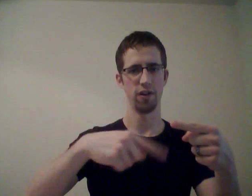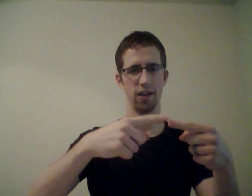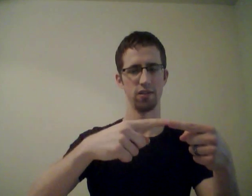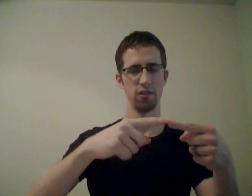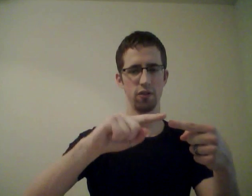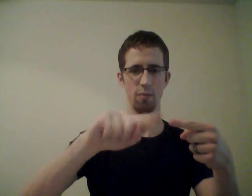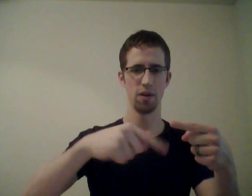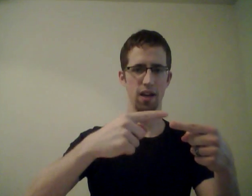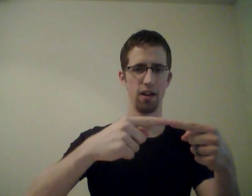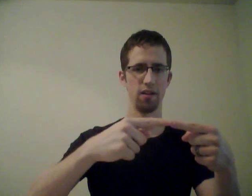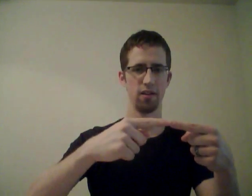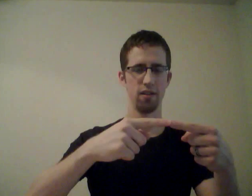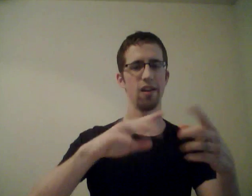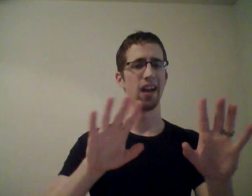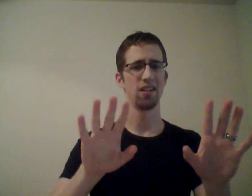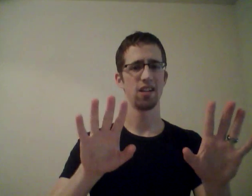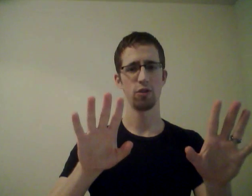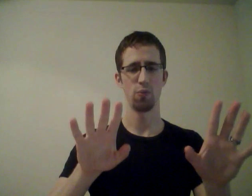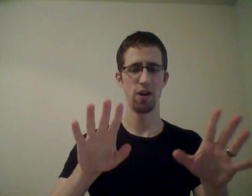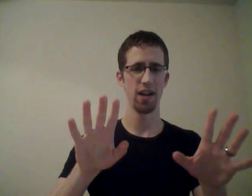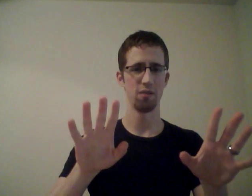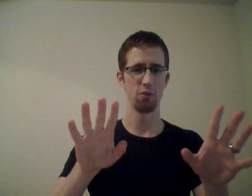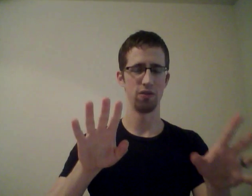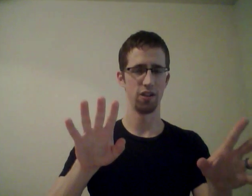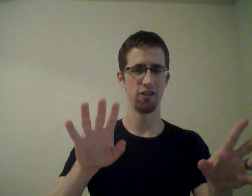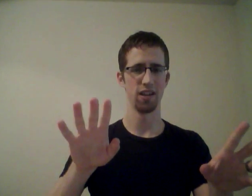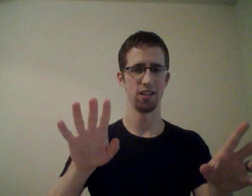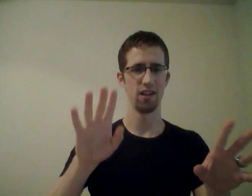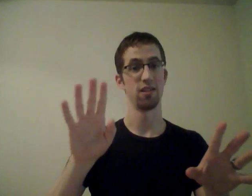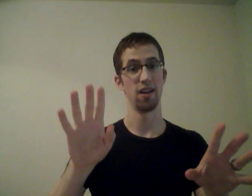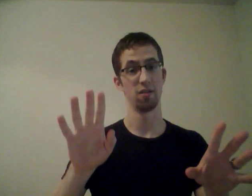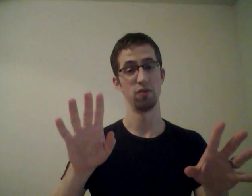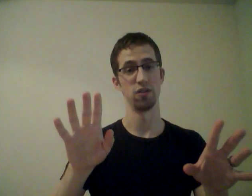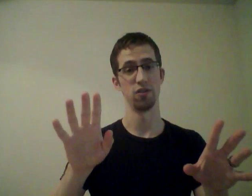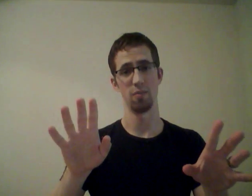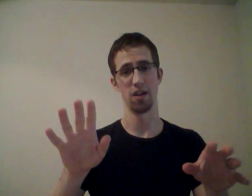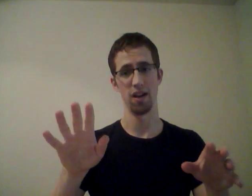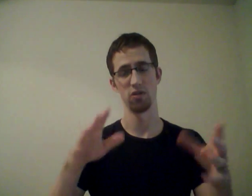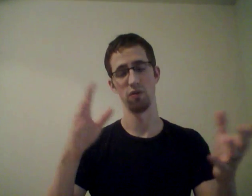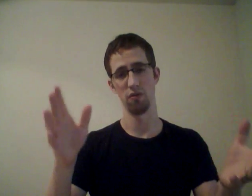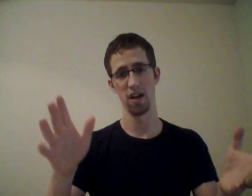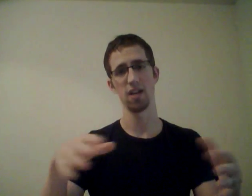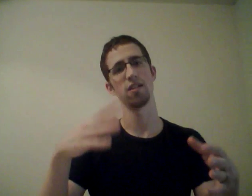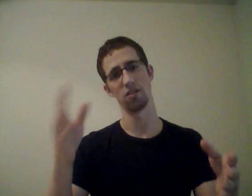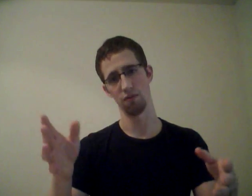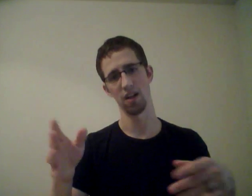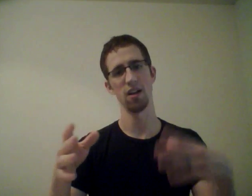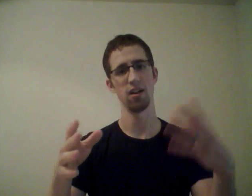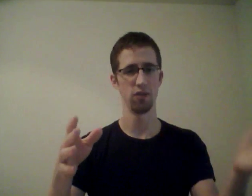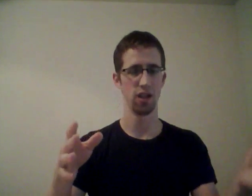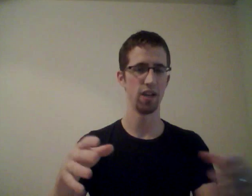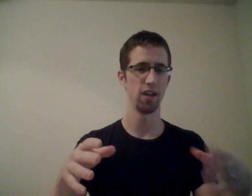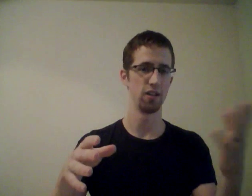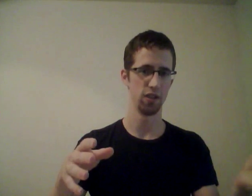hand. So your dominant hand. Anytime there's one hand that moves and the other hand stays, the hand that moves is your dominant hand. So if you're right-handed, it's your right hand. If you're left-handed, it's your left